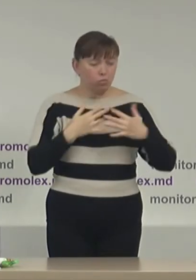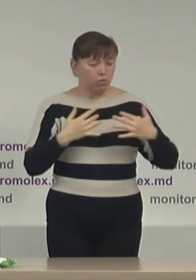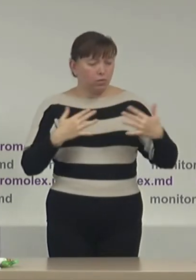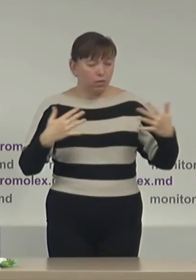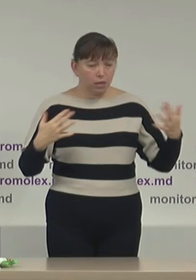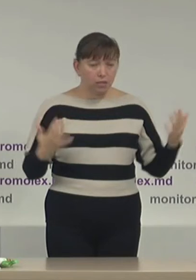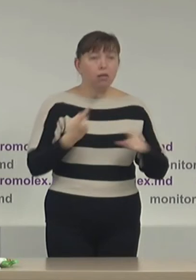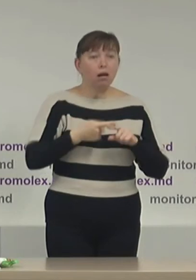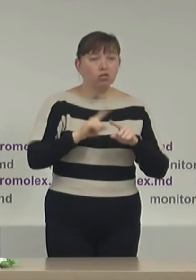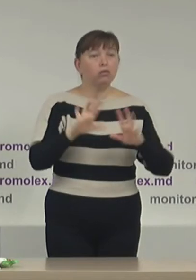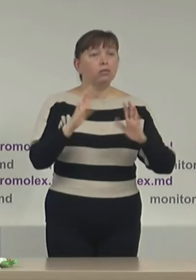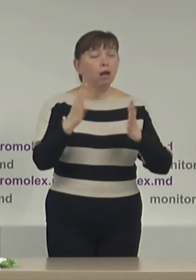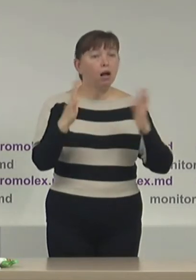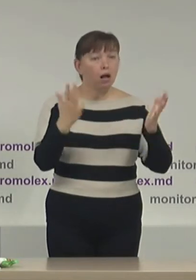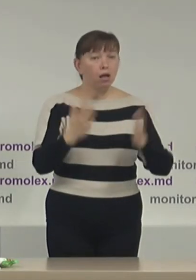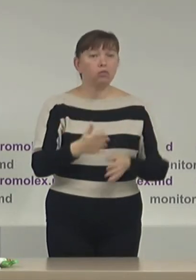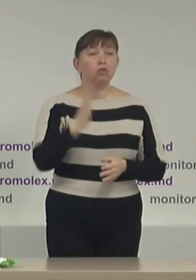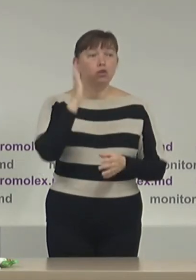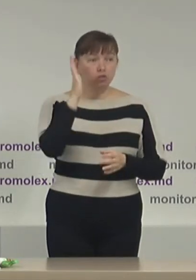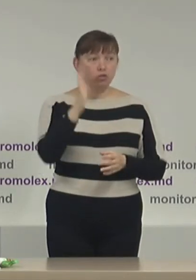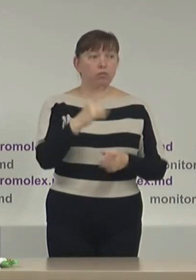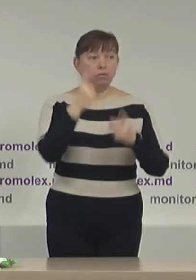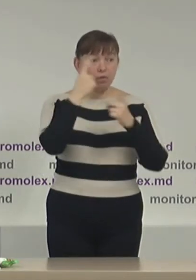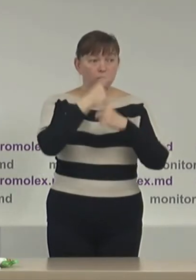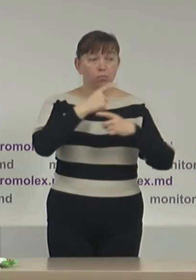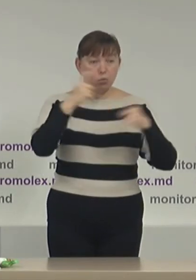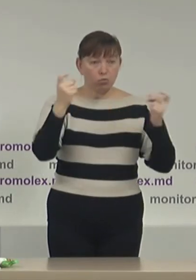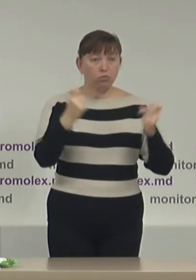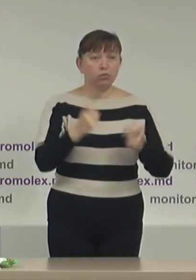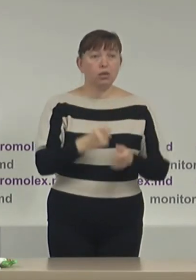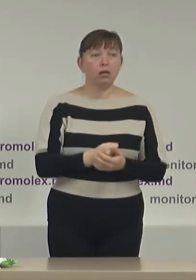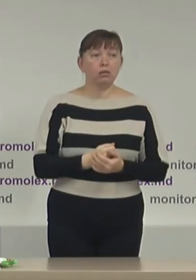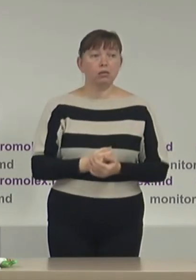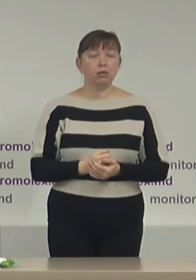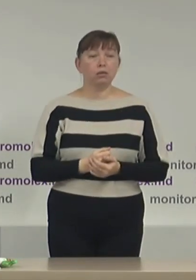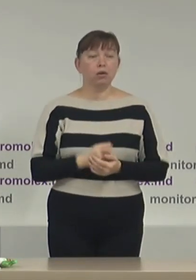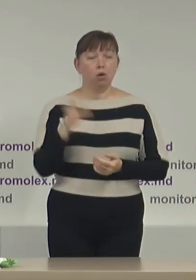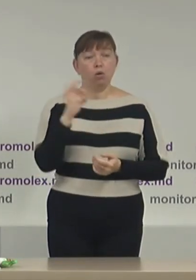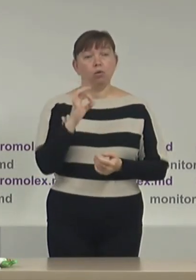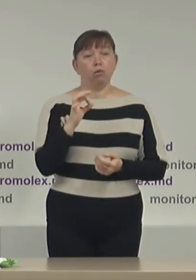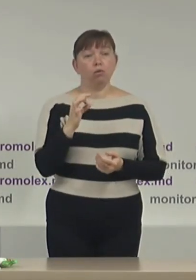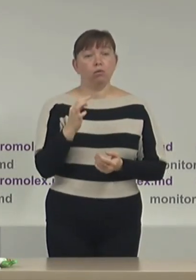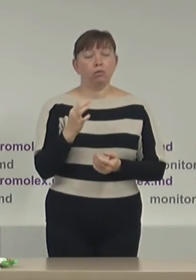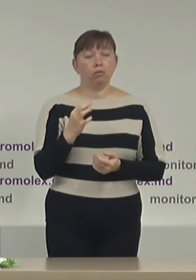will review in a comprehensive way this case and will